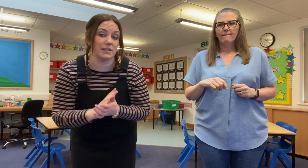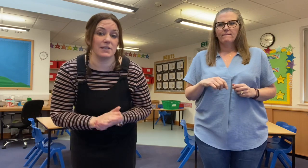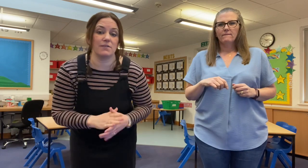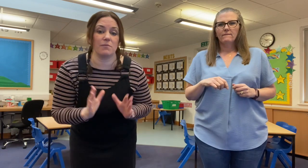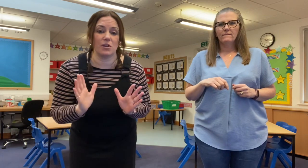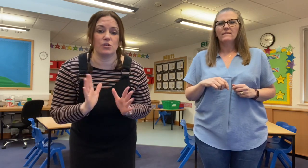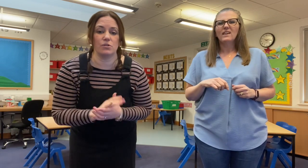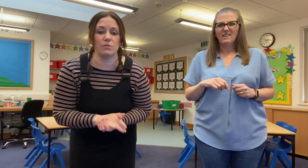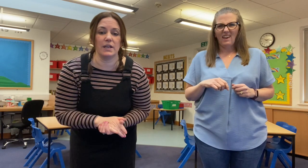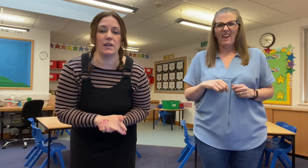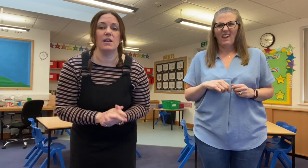if I'm going too quick.